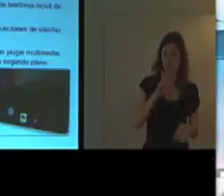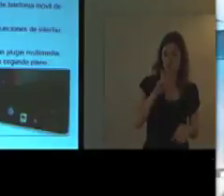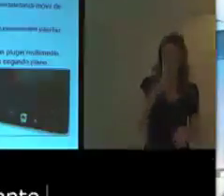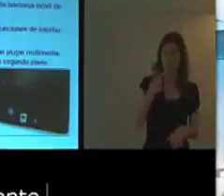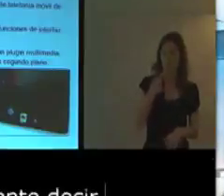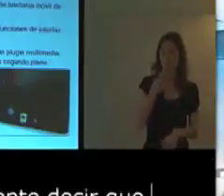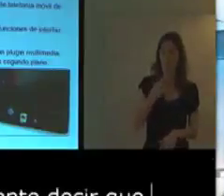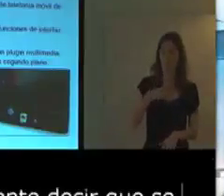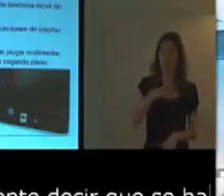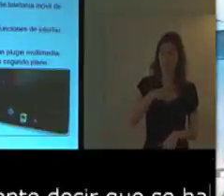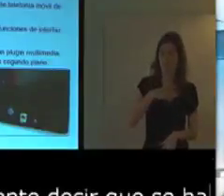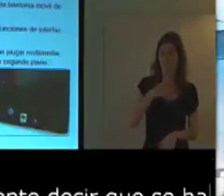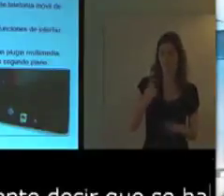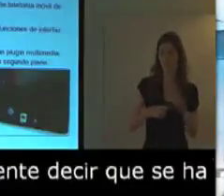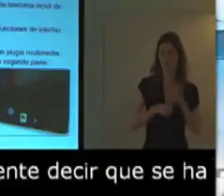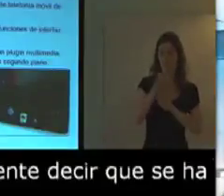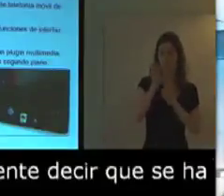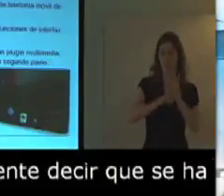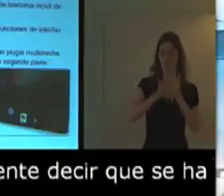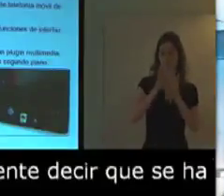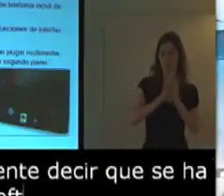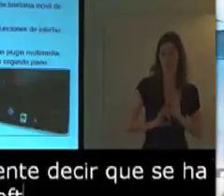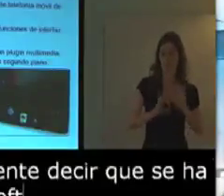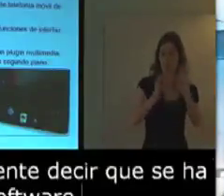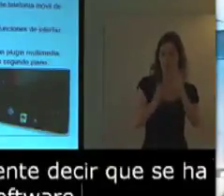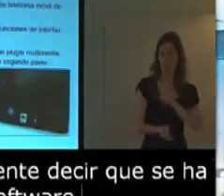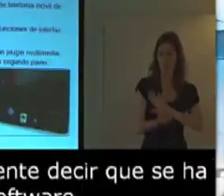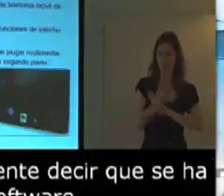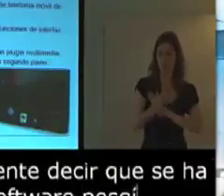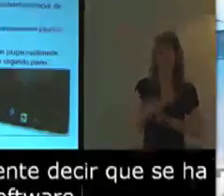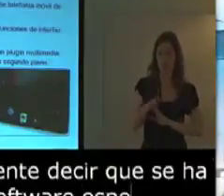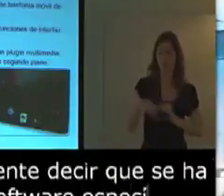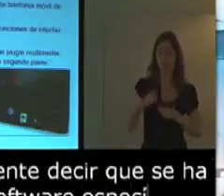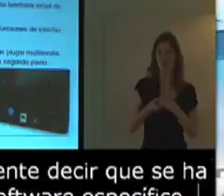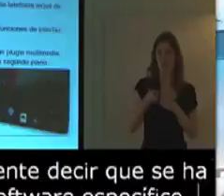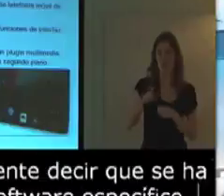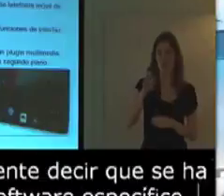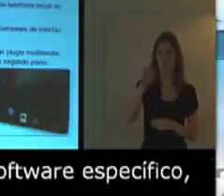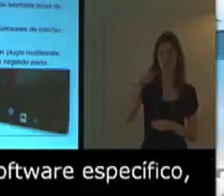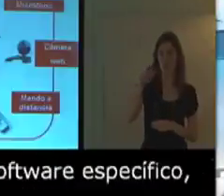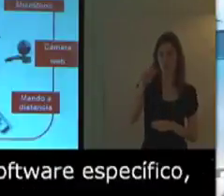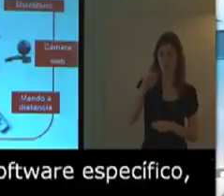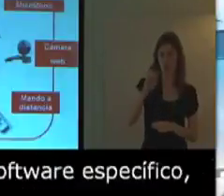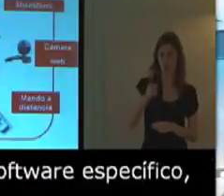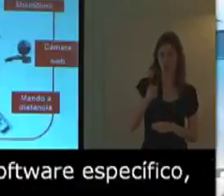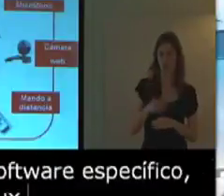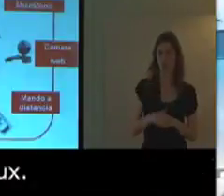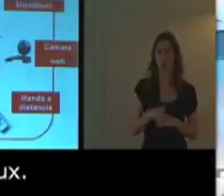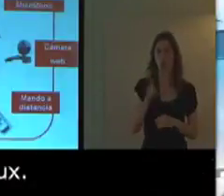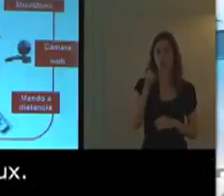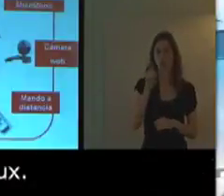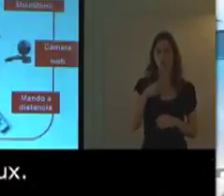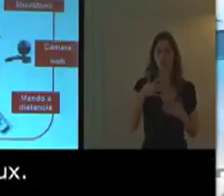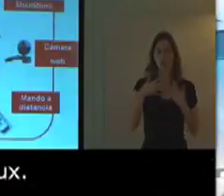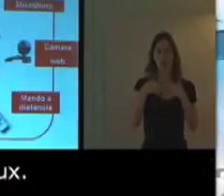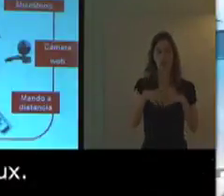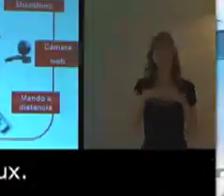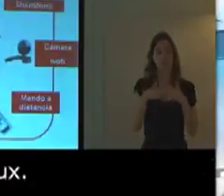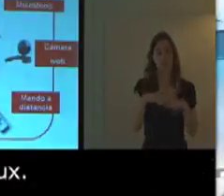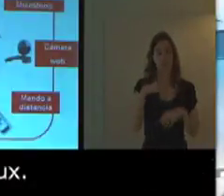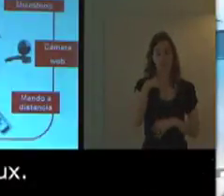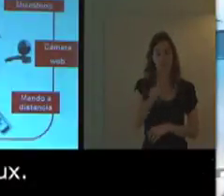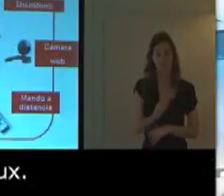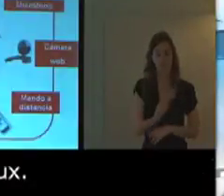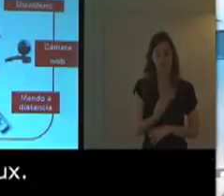to meet all these requirements, we developed a specific software. This was done in Linux.